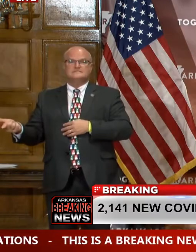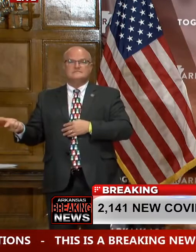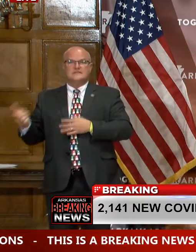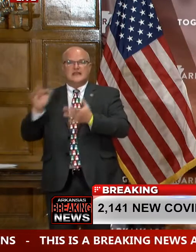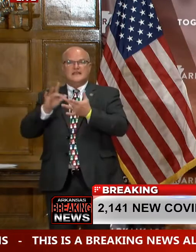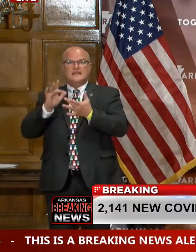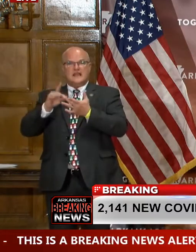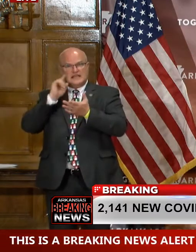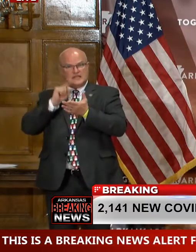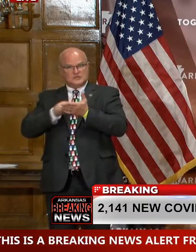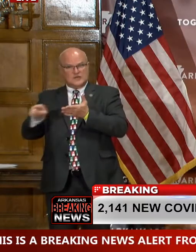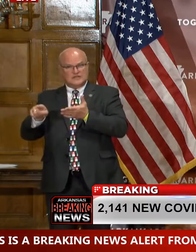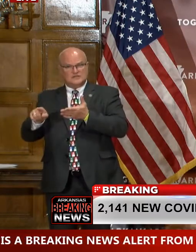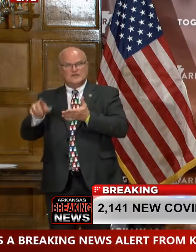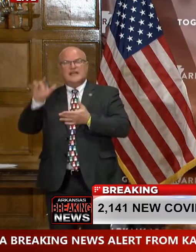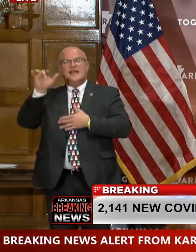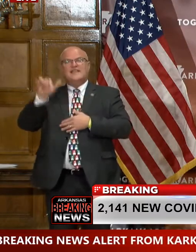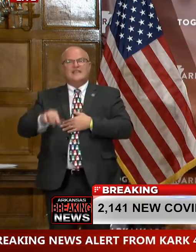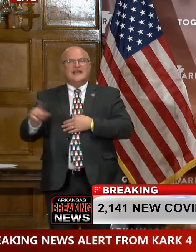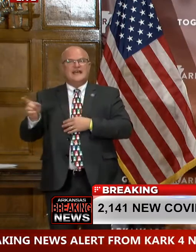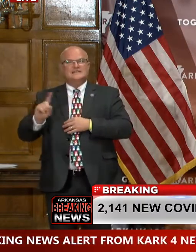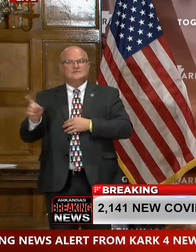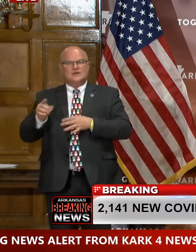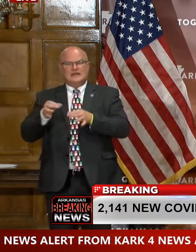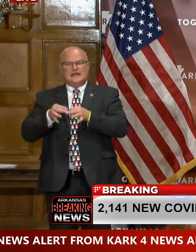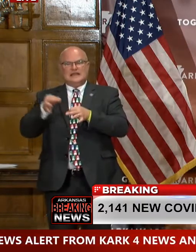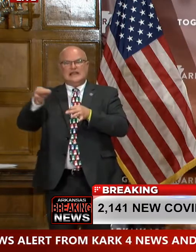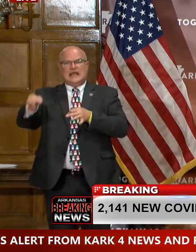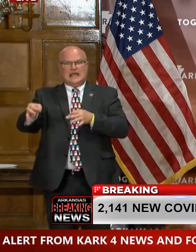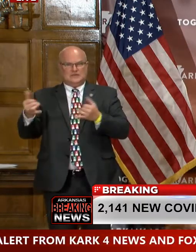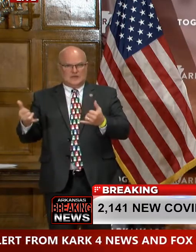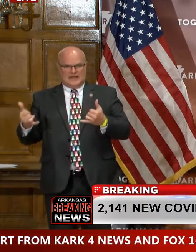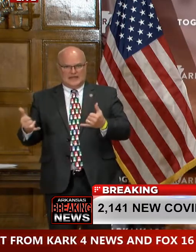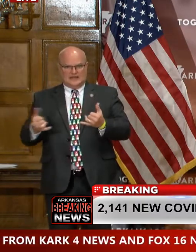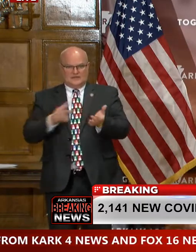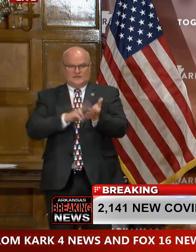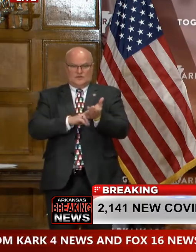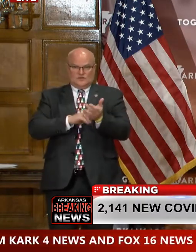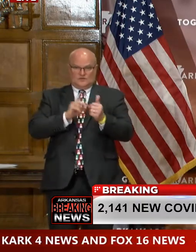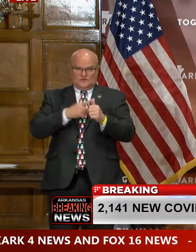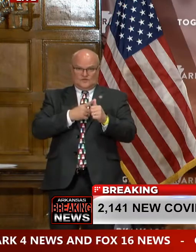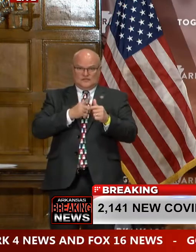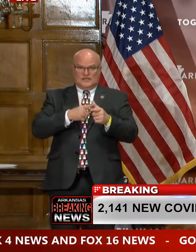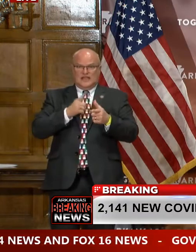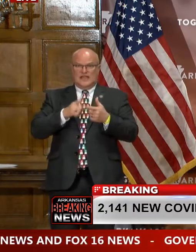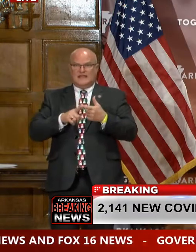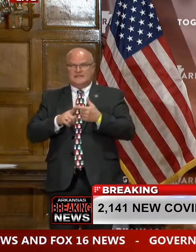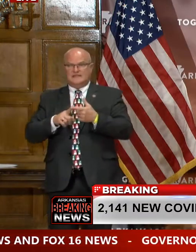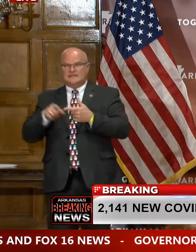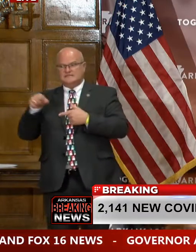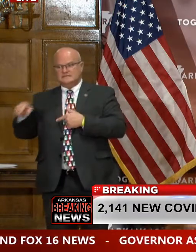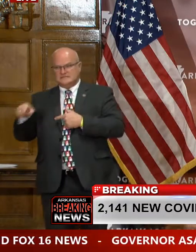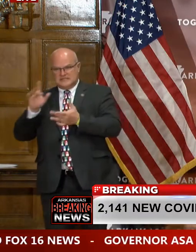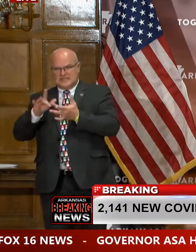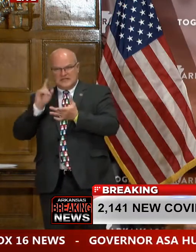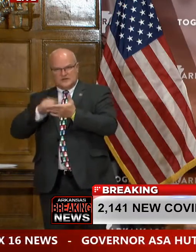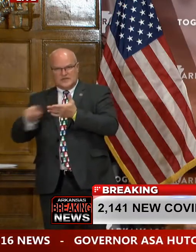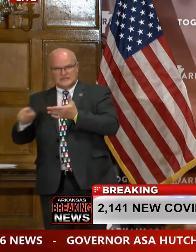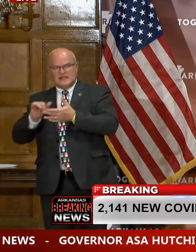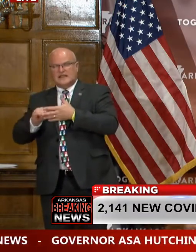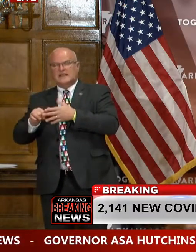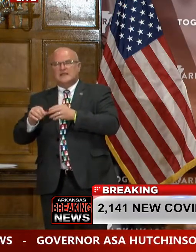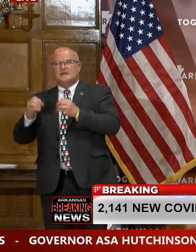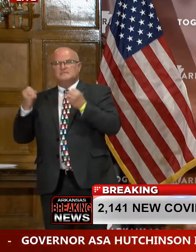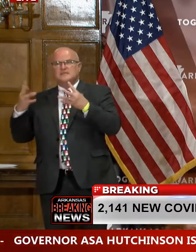the contact tracer. And that is where the delay is right now, and because obviously the volume of cases, that has been